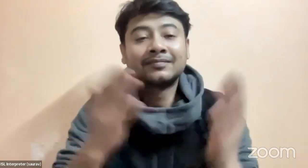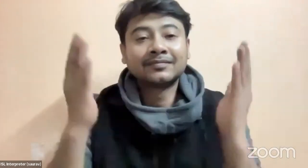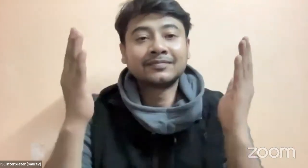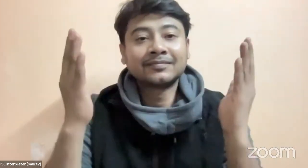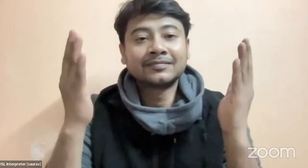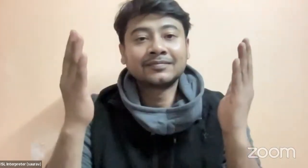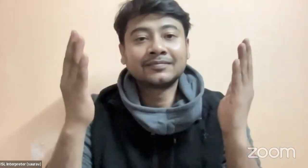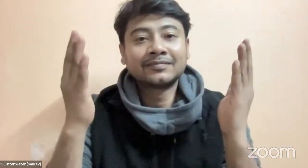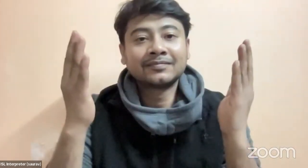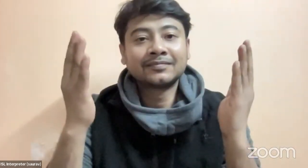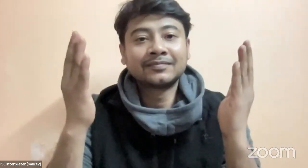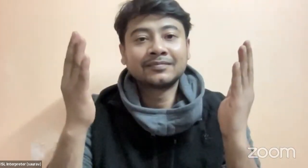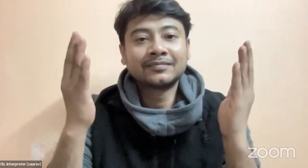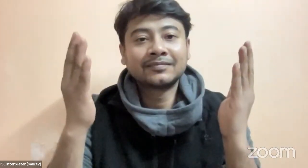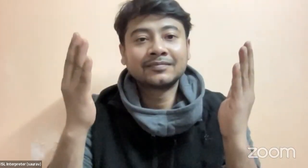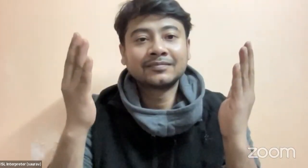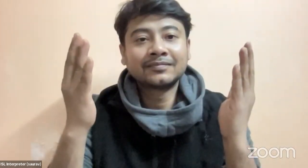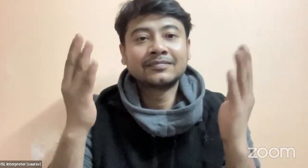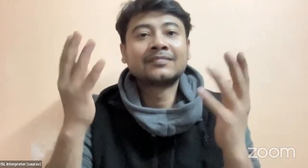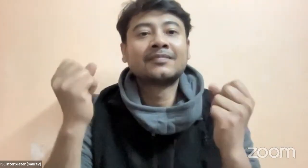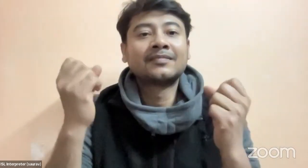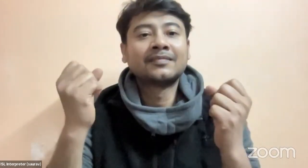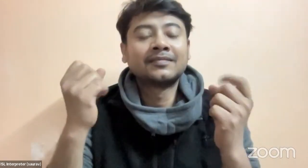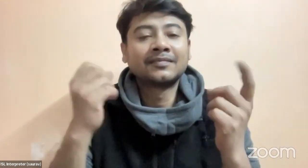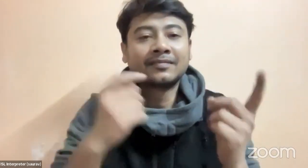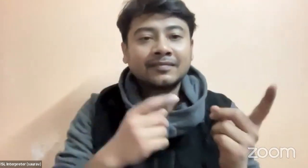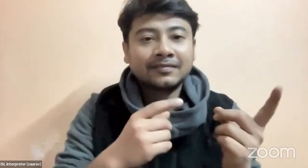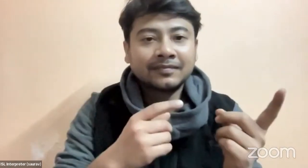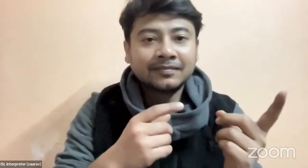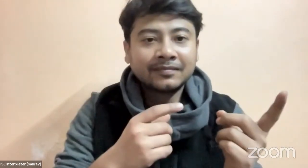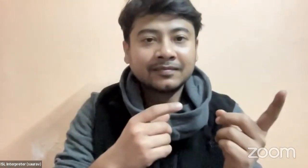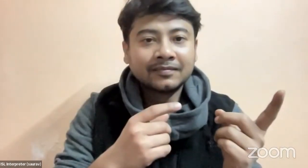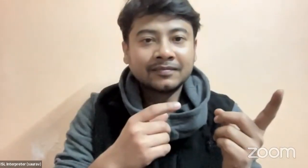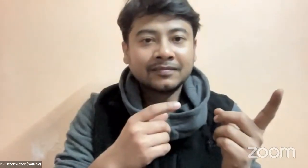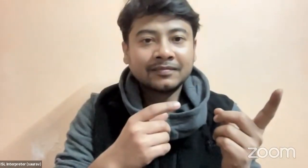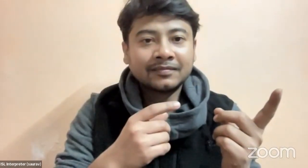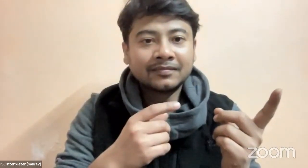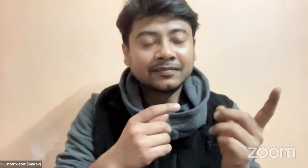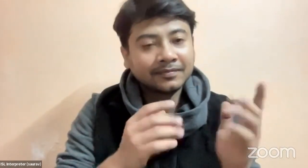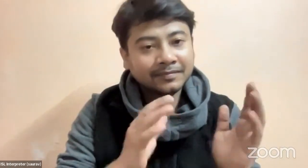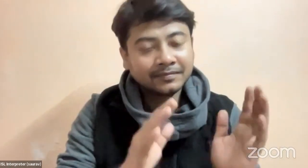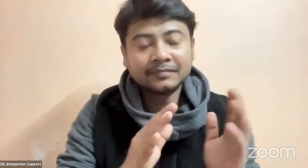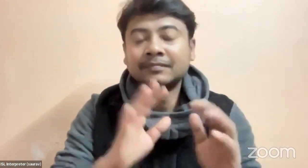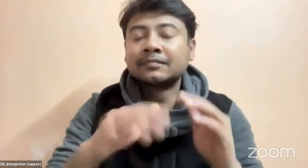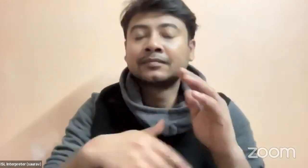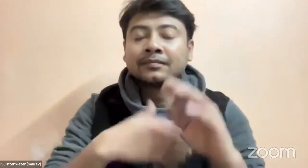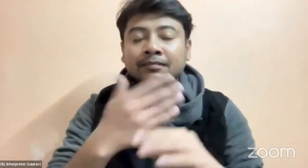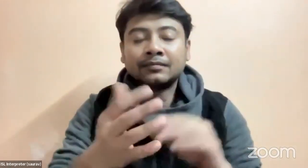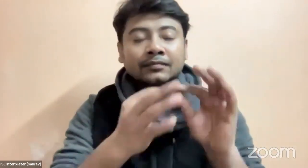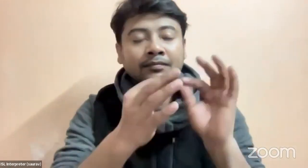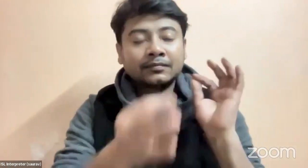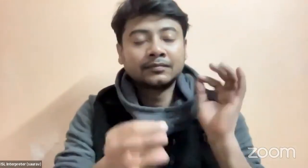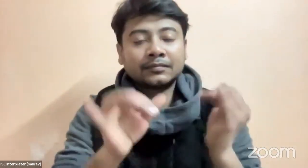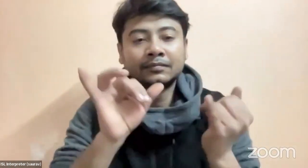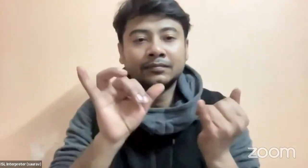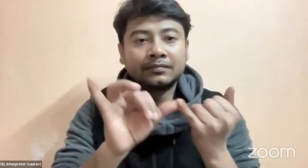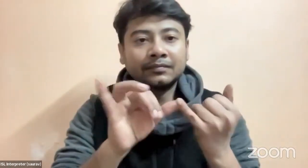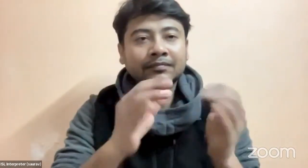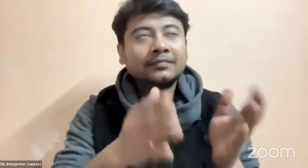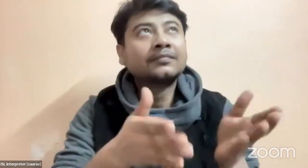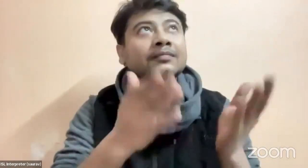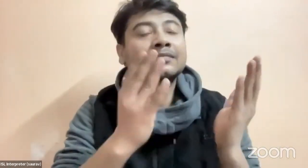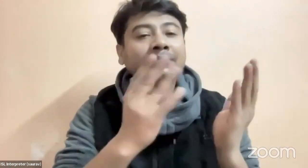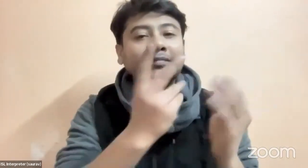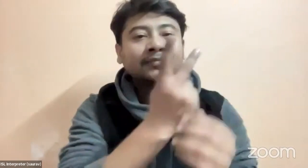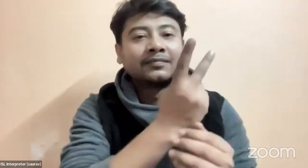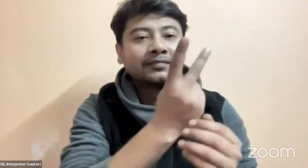Then I offer my respectful obeisances to the divine couple, Sri Radha Krishna, along with all their associates and the